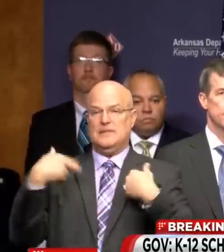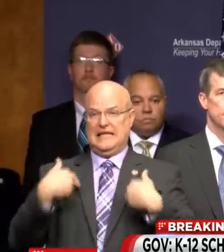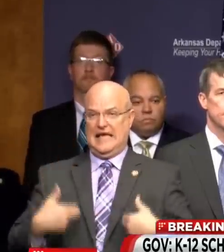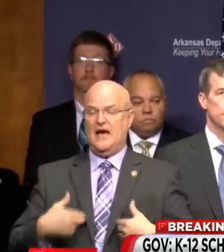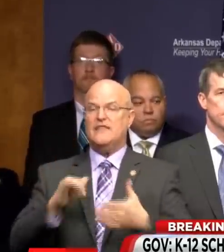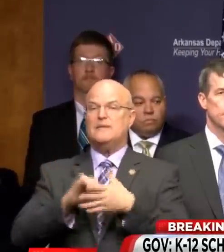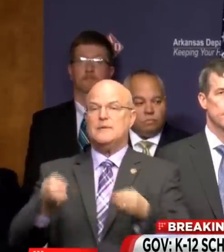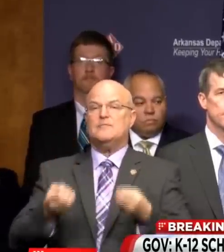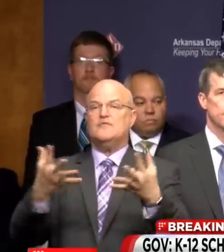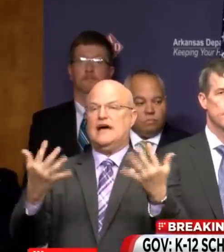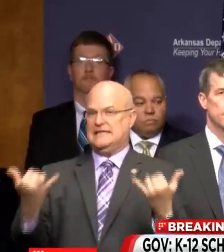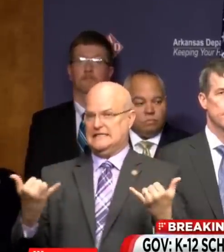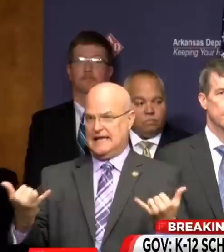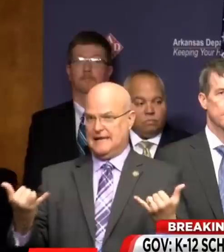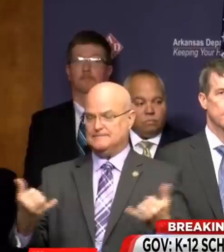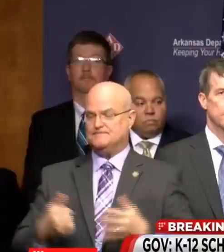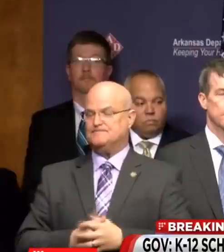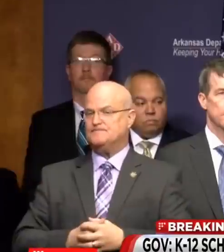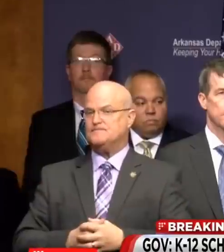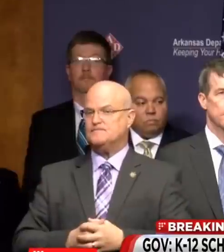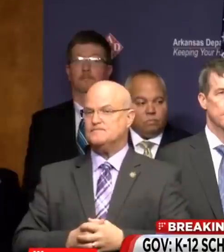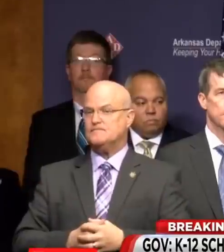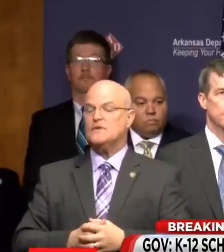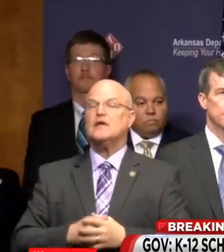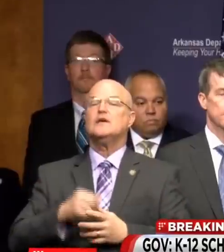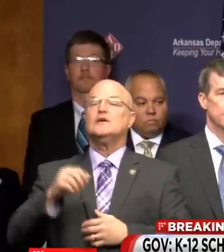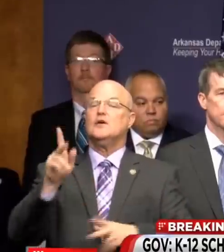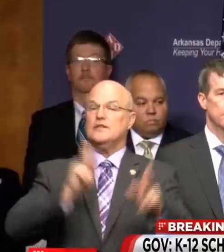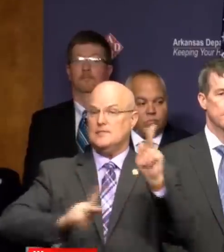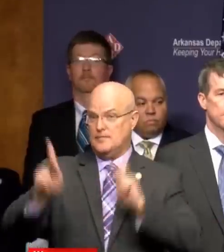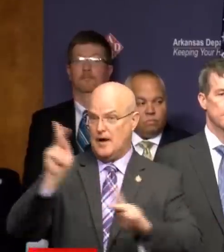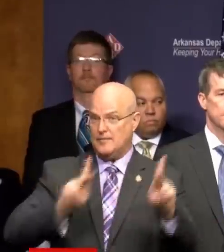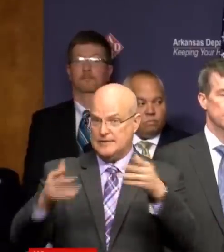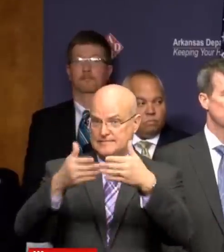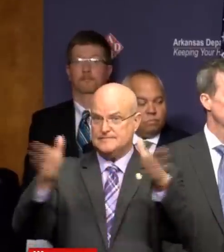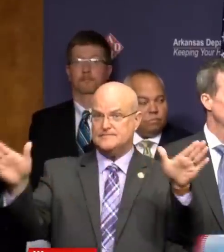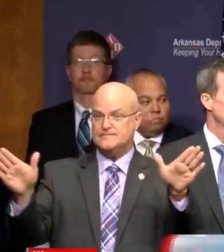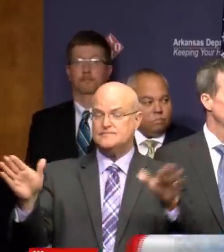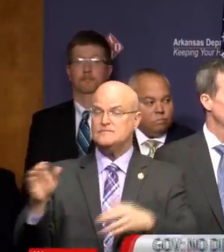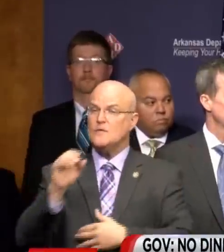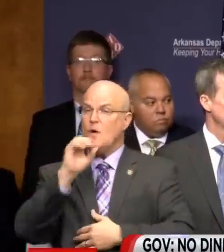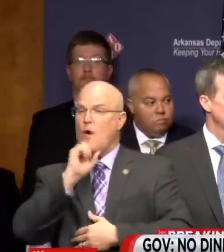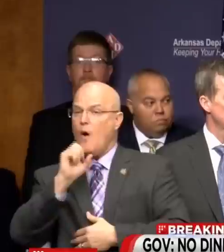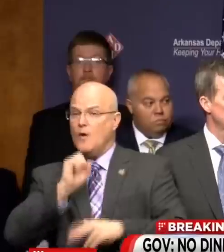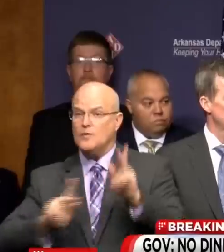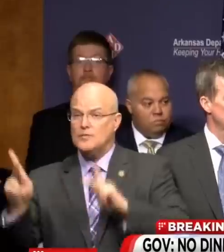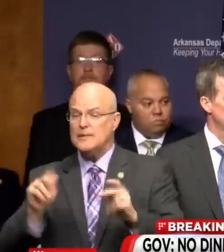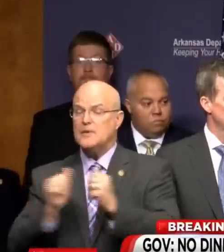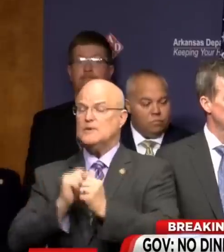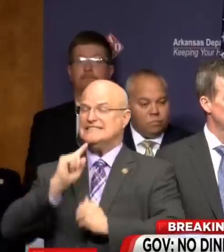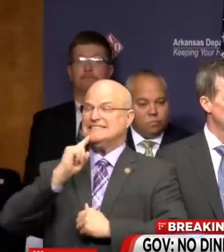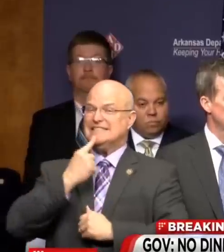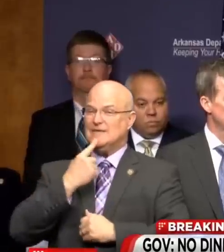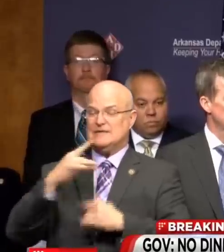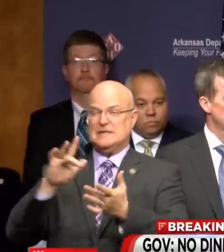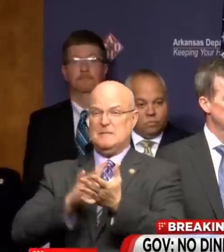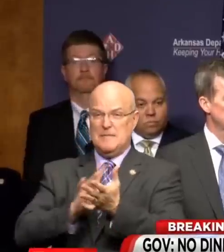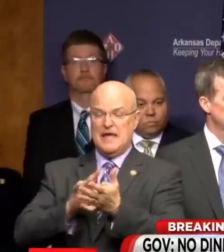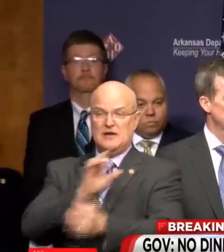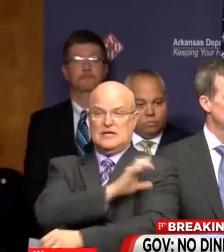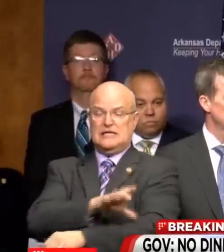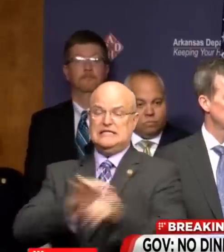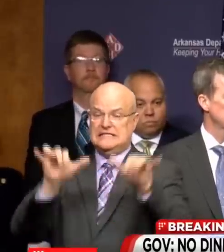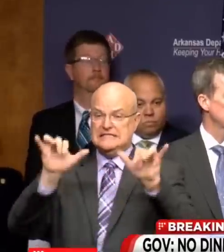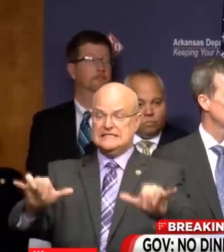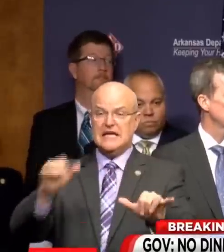that's being provided today. To the public, older individuals and those with serious medical conditions should